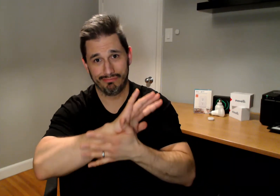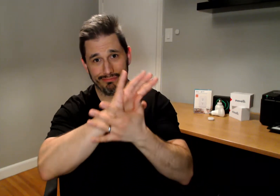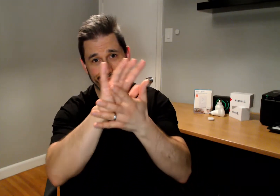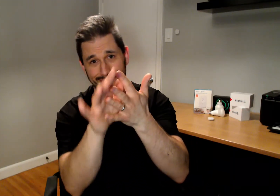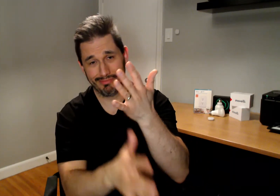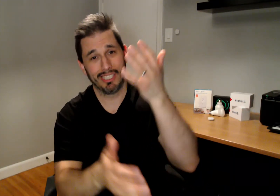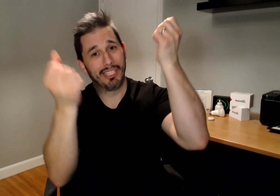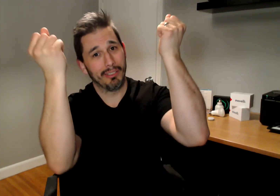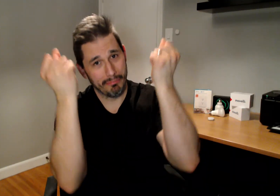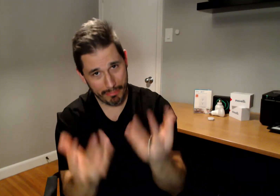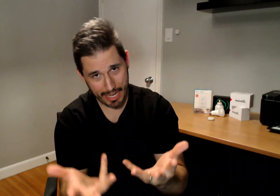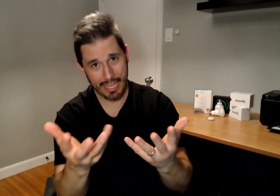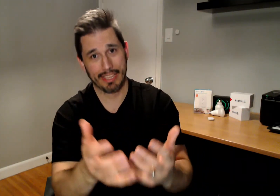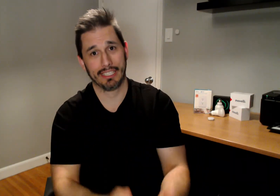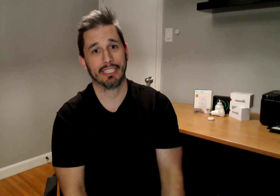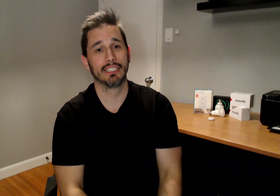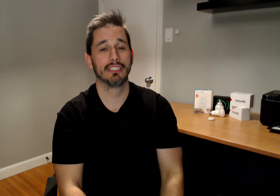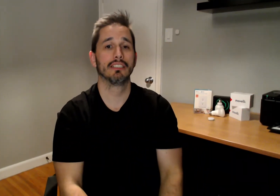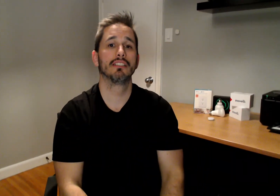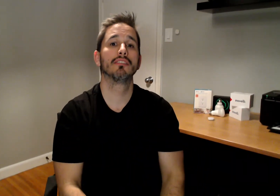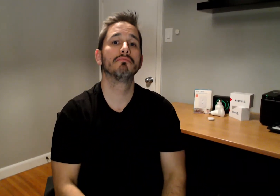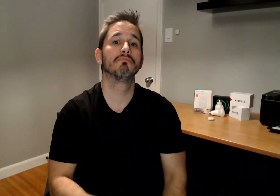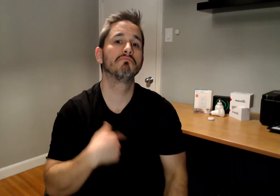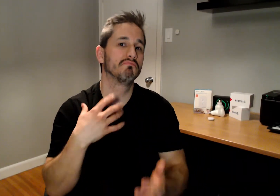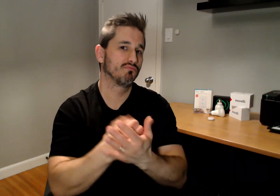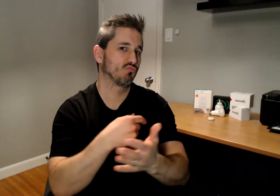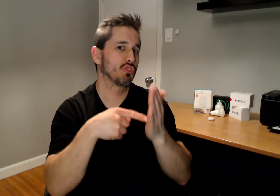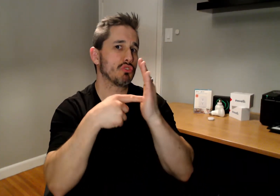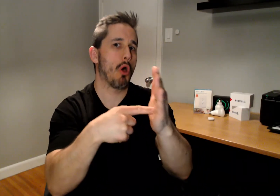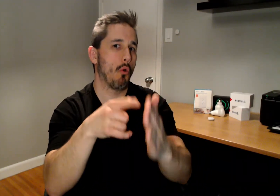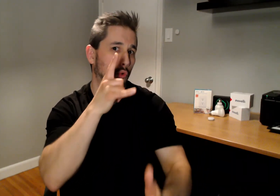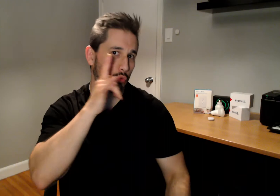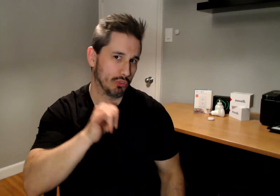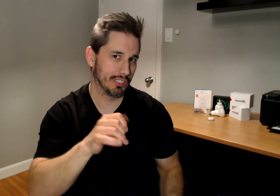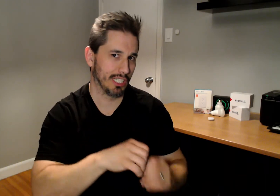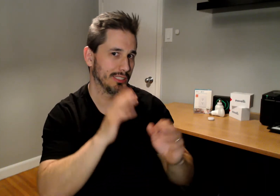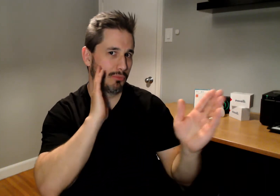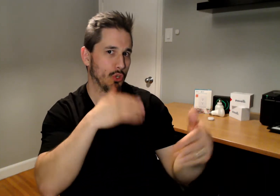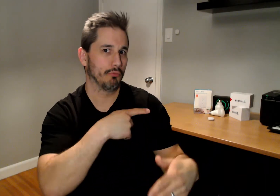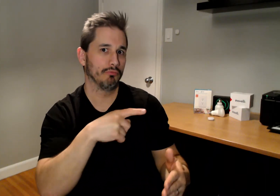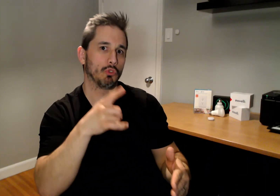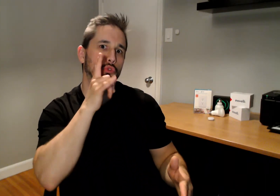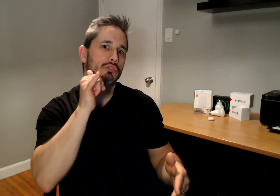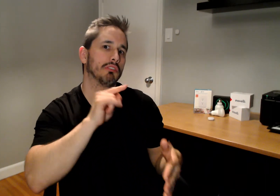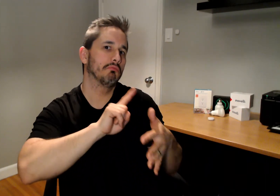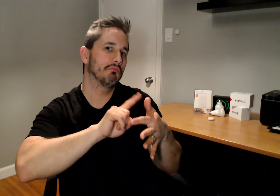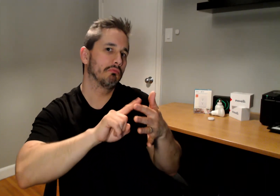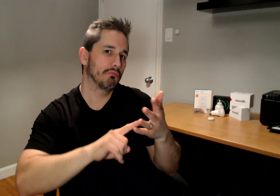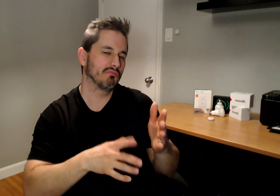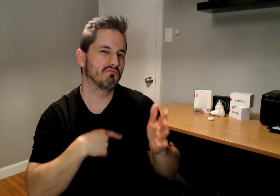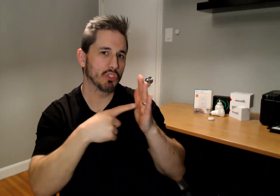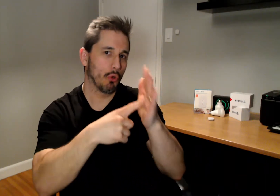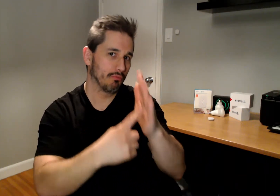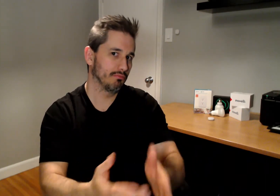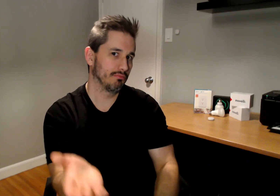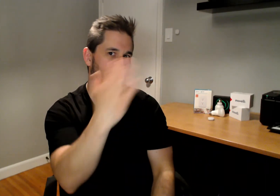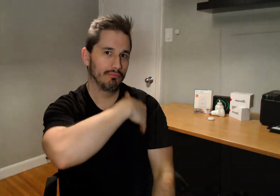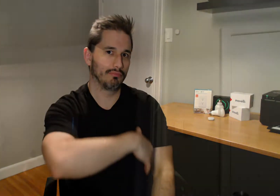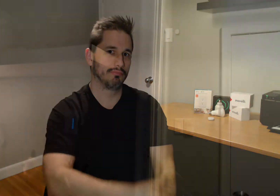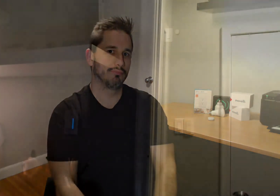So here are just a few of the many features that this smart switch has. I'll give you an example of